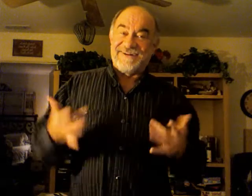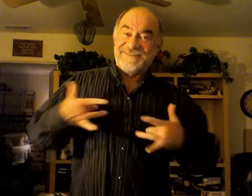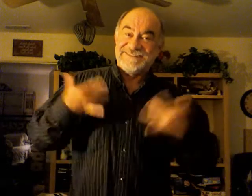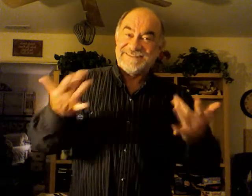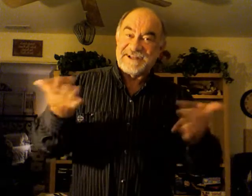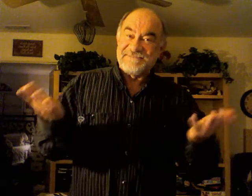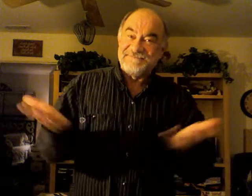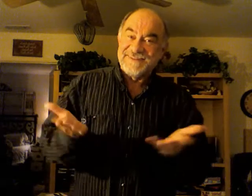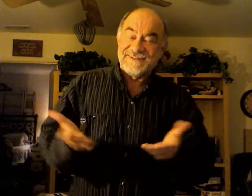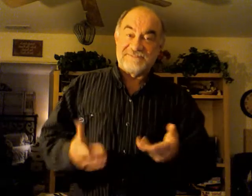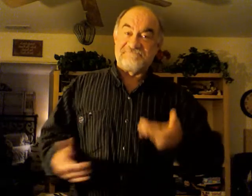Hello. What's up?